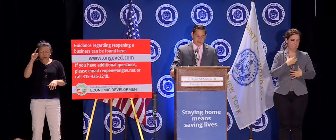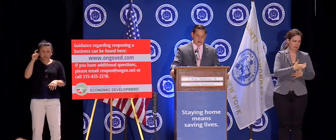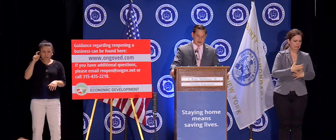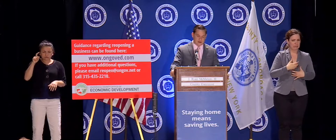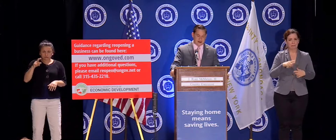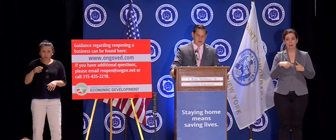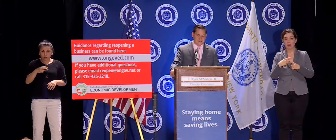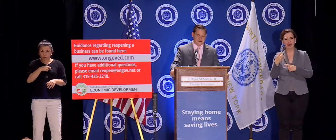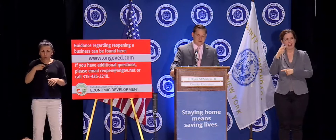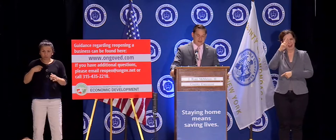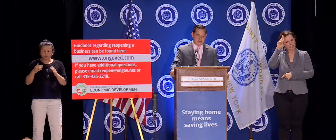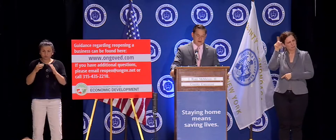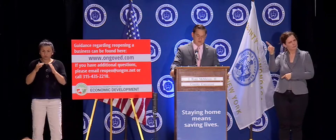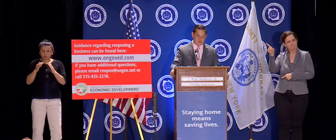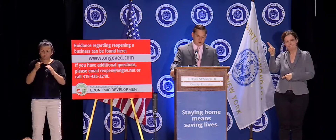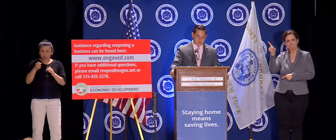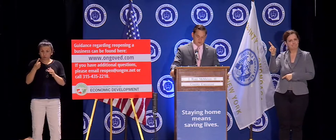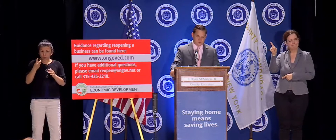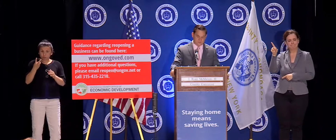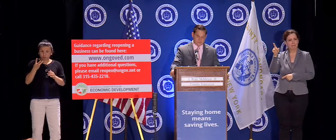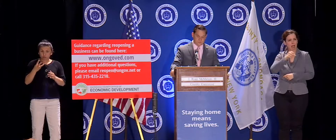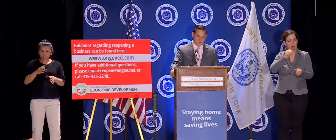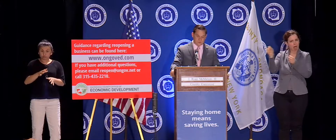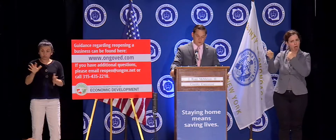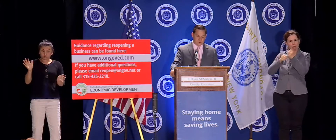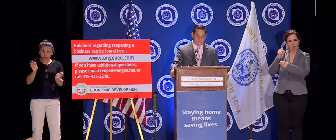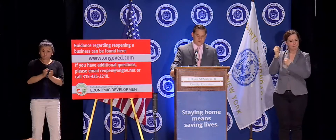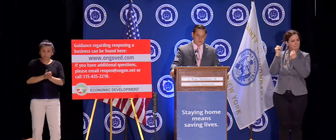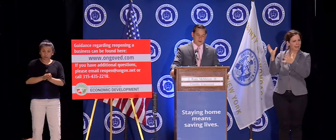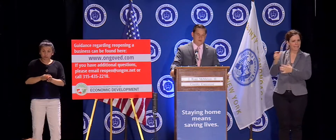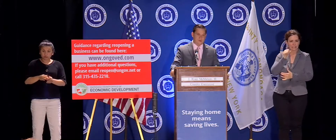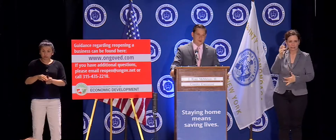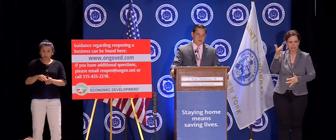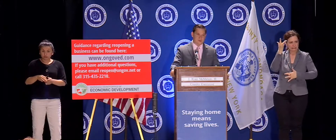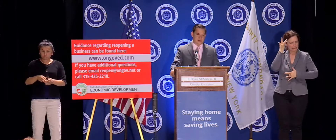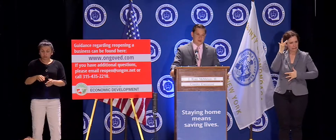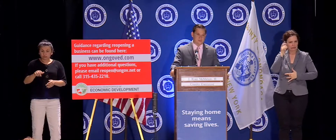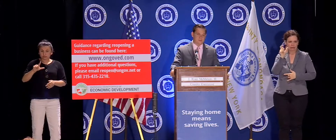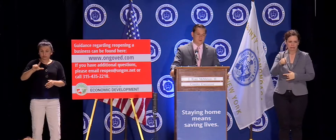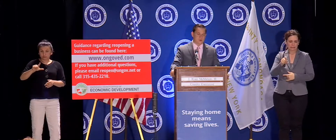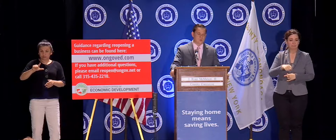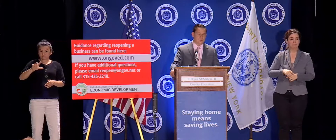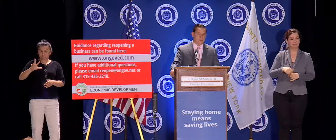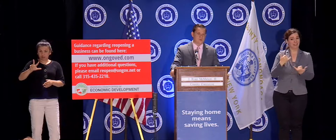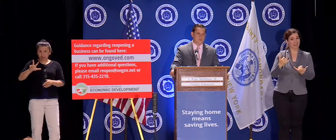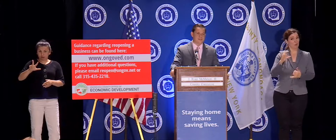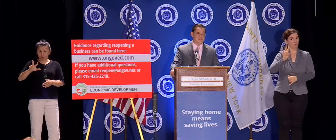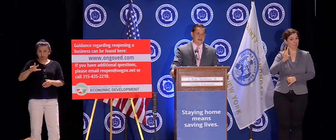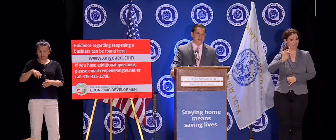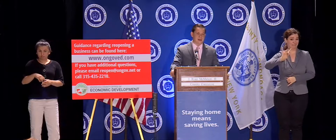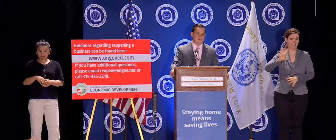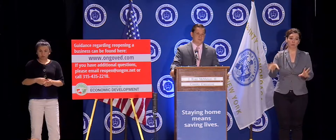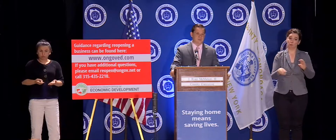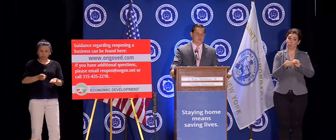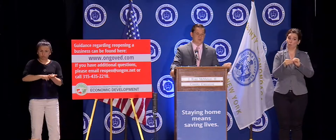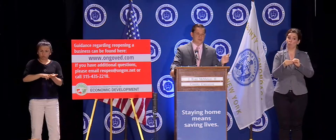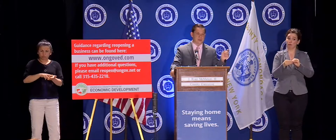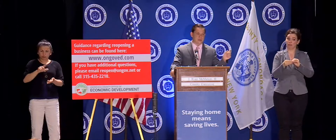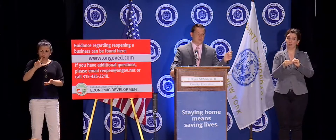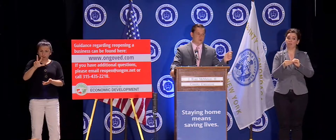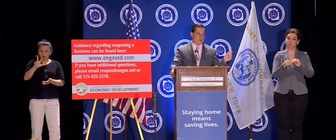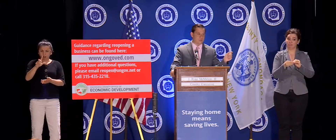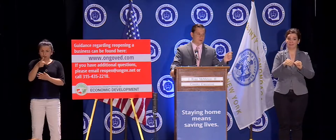Hospitalizations in Onondaga County now at 78 individuals. This is up 8 from yesterday. We have been saying the